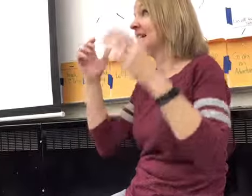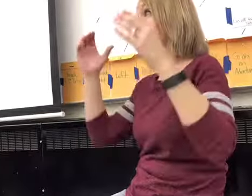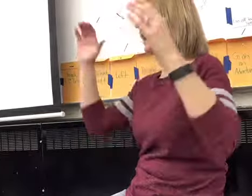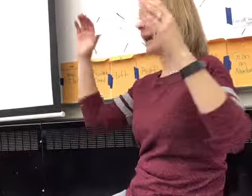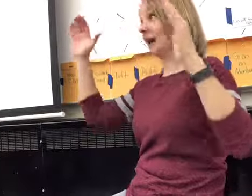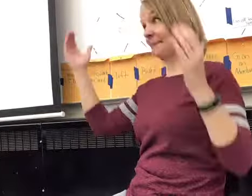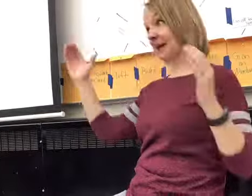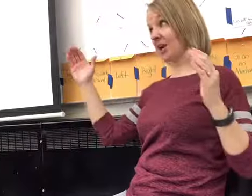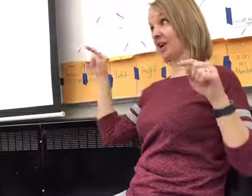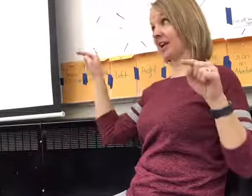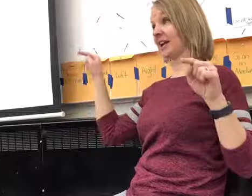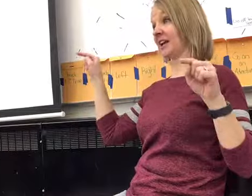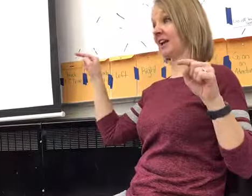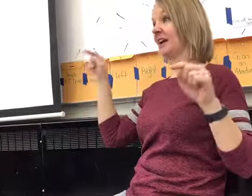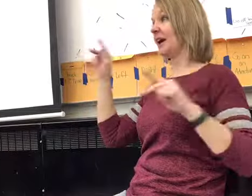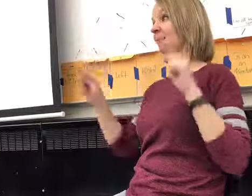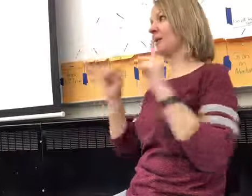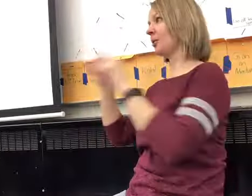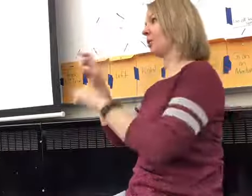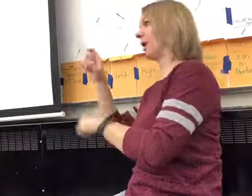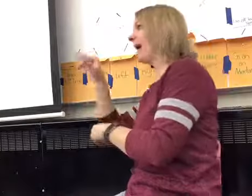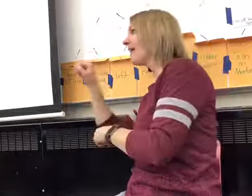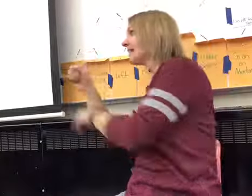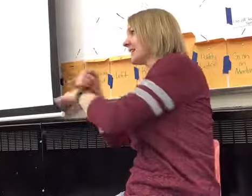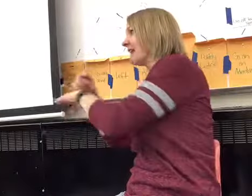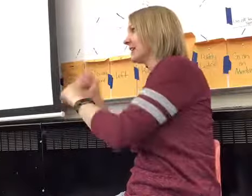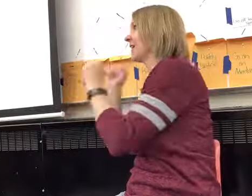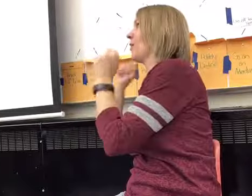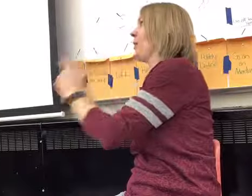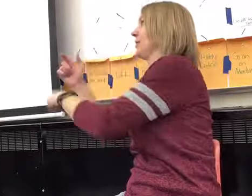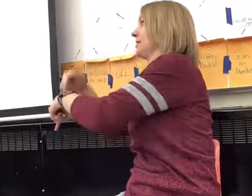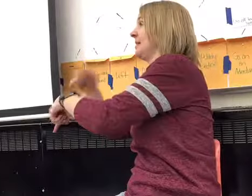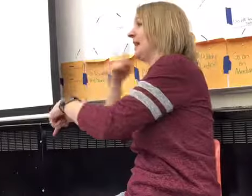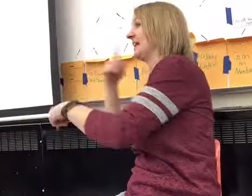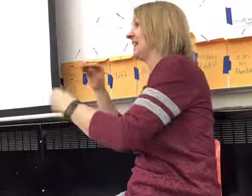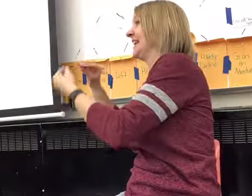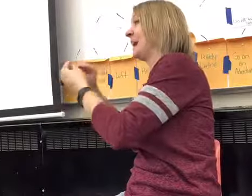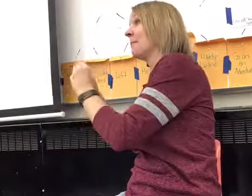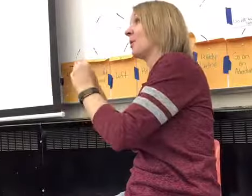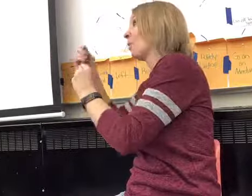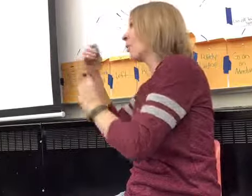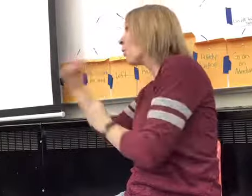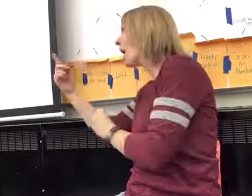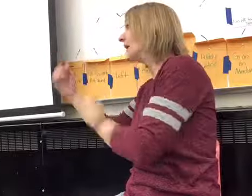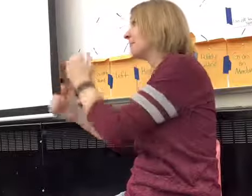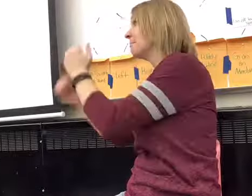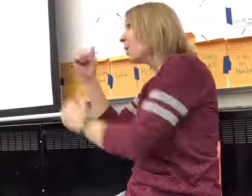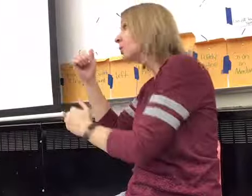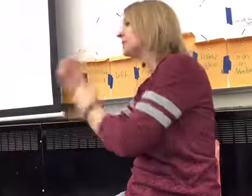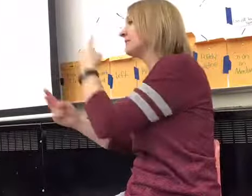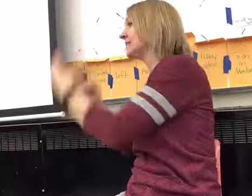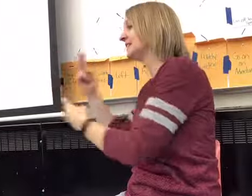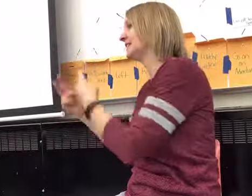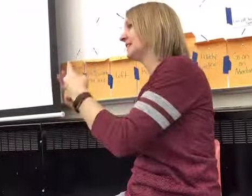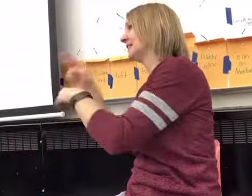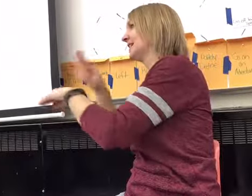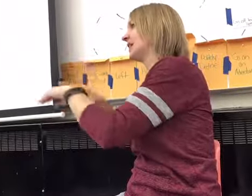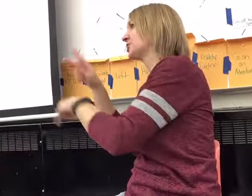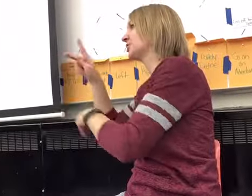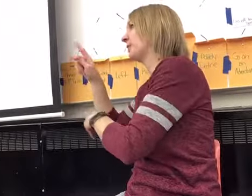sides, people go to Ellis Island all the time. I think it's something like the #1 most visited national park other than the monuments in D.C. On the other side,